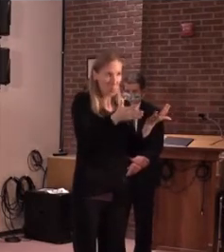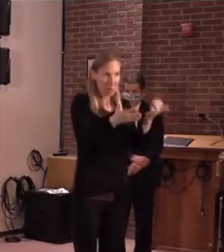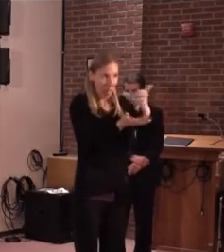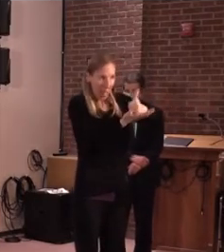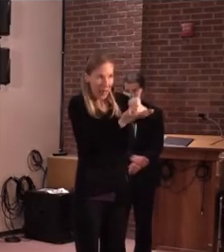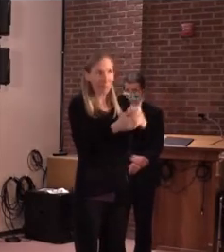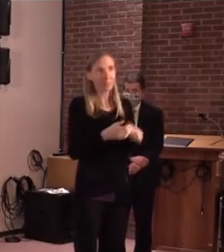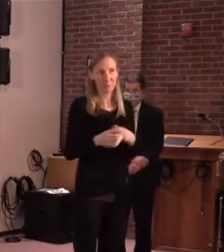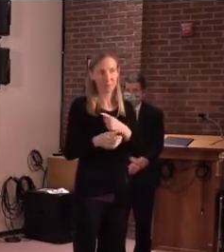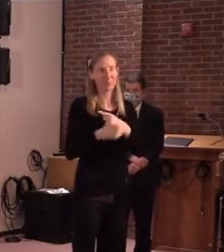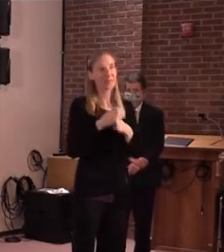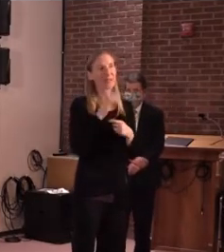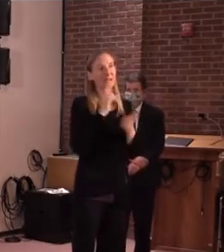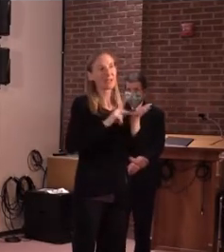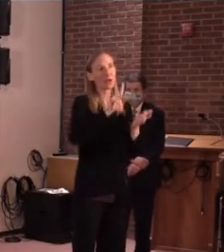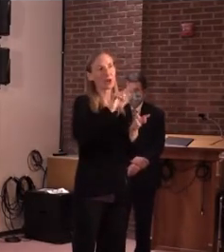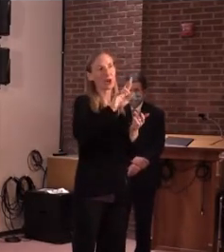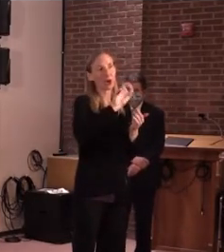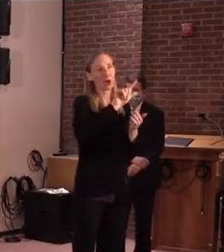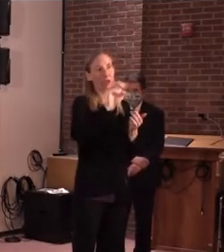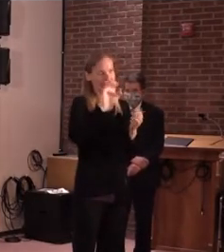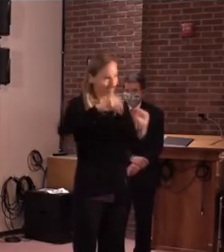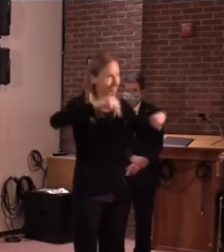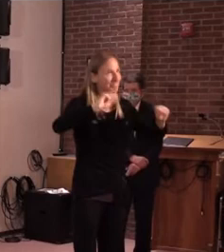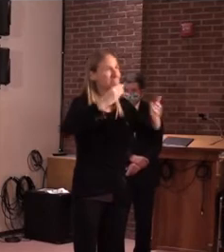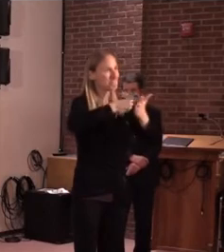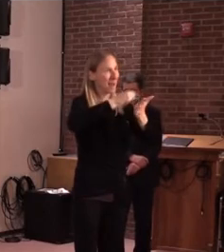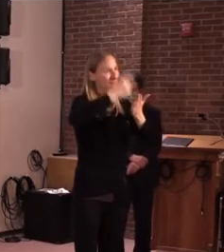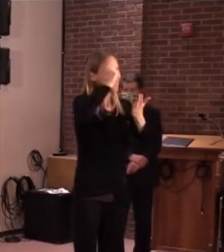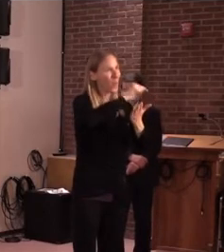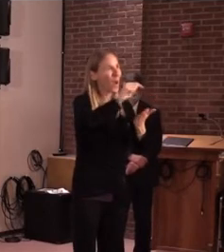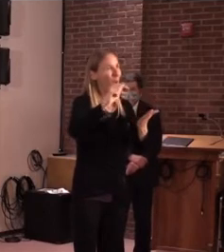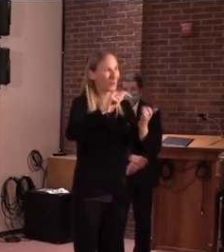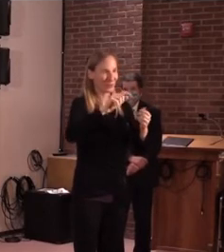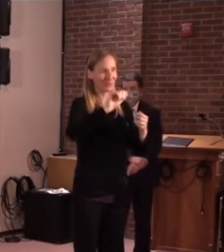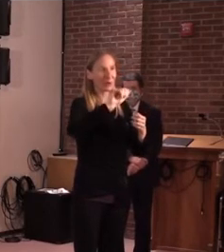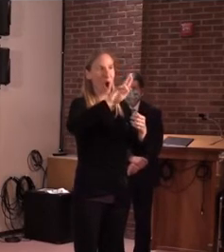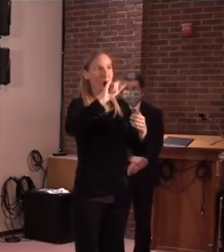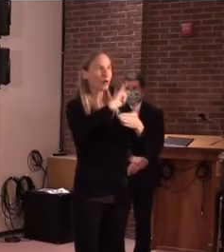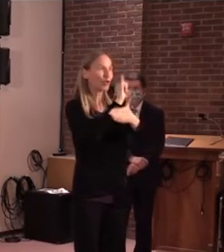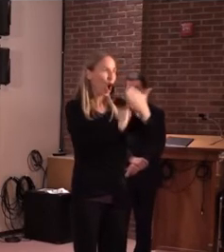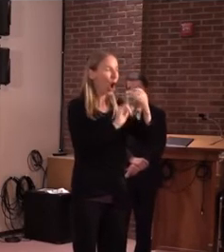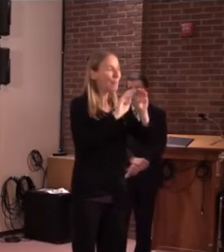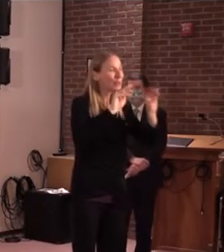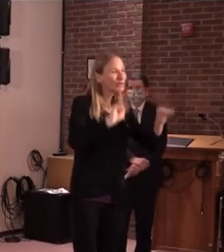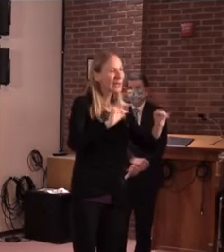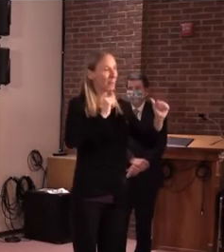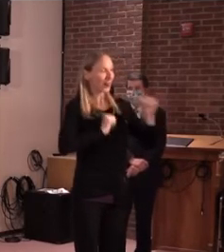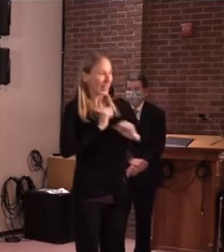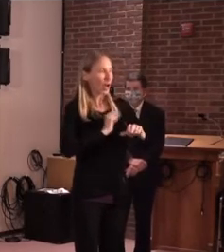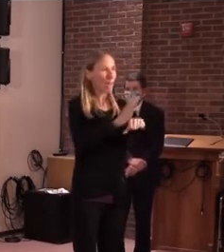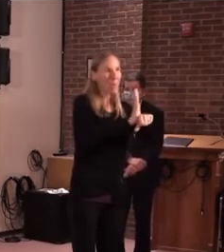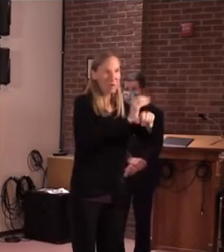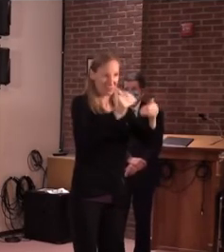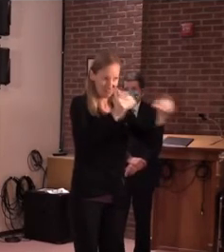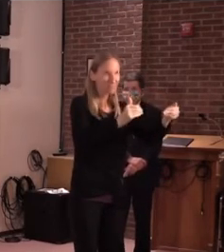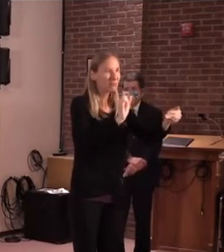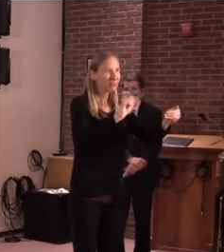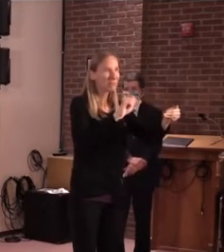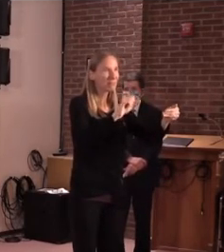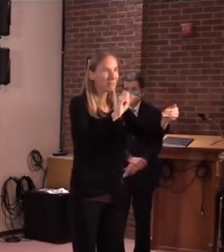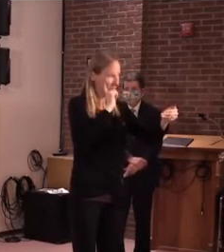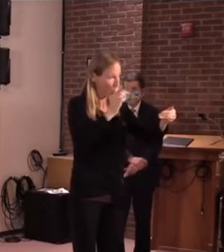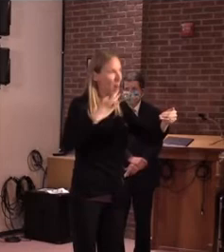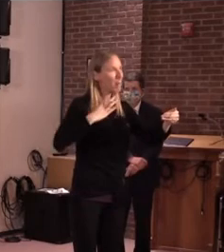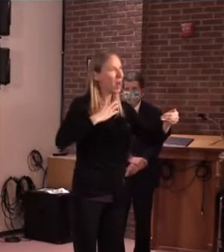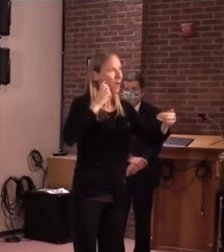Yes, thank you for the question. Yes, absolutely. All sectors are represented in what we've proposed today. So that